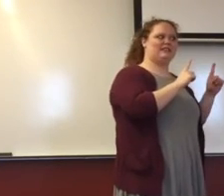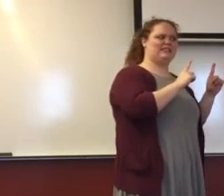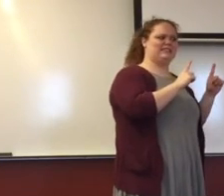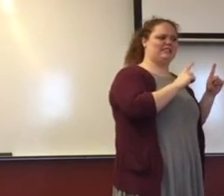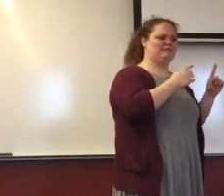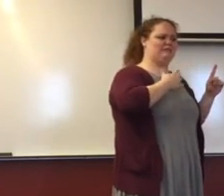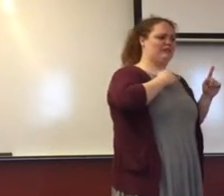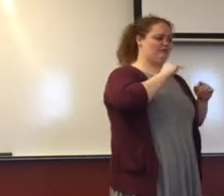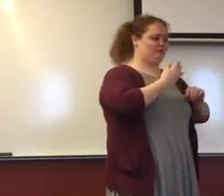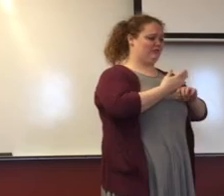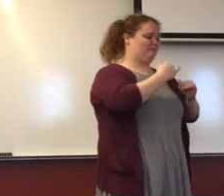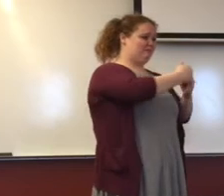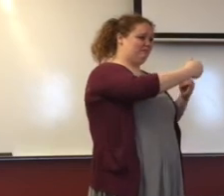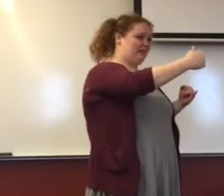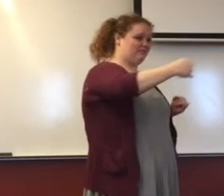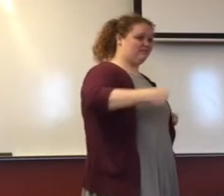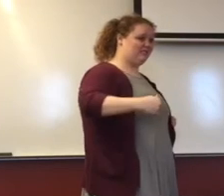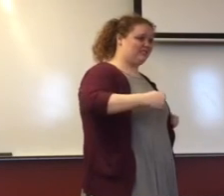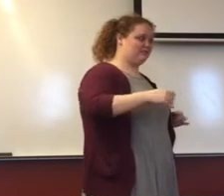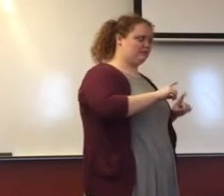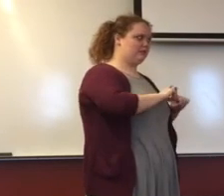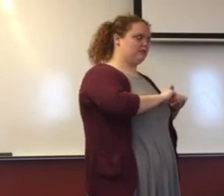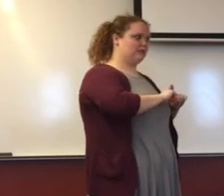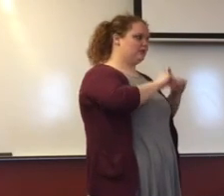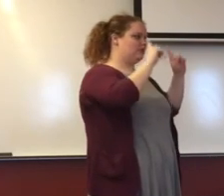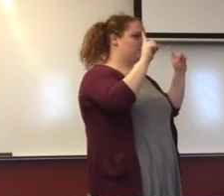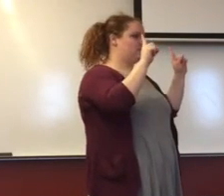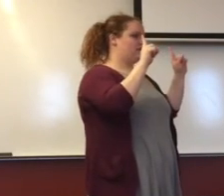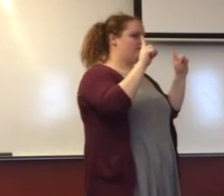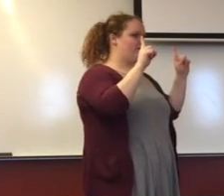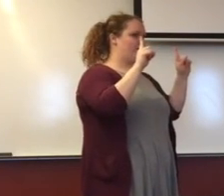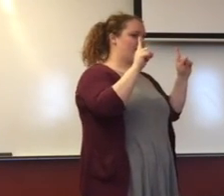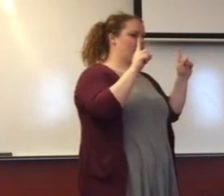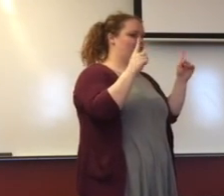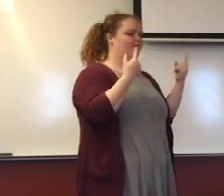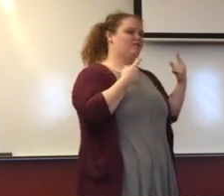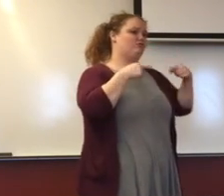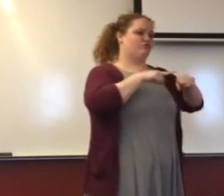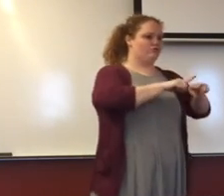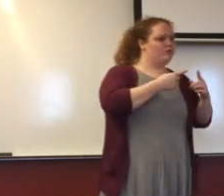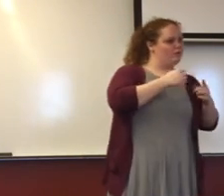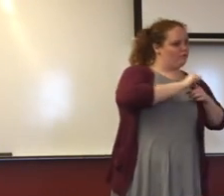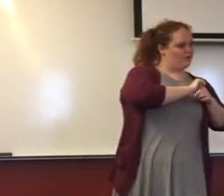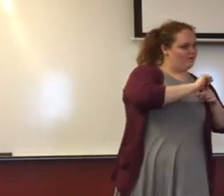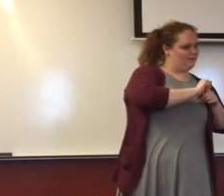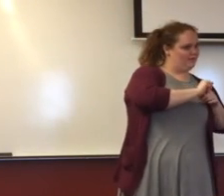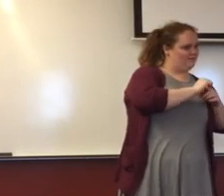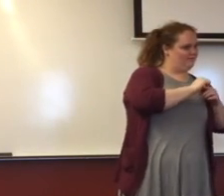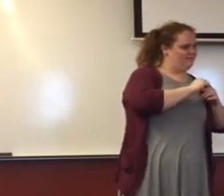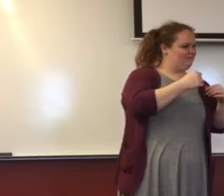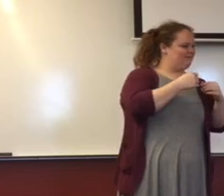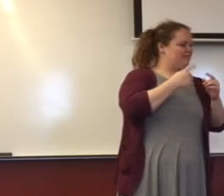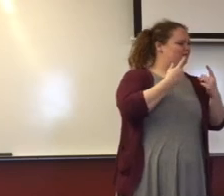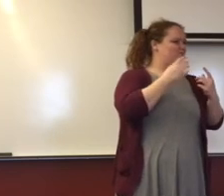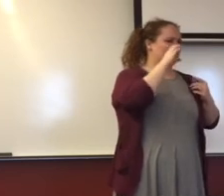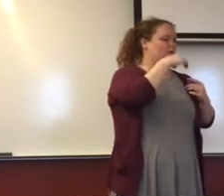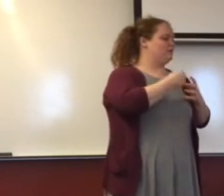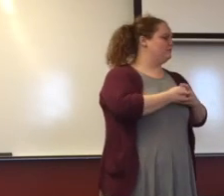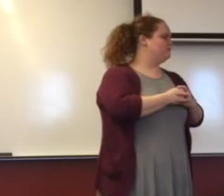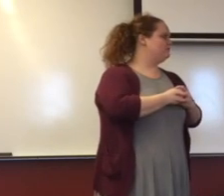they're, like, as an interpreter, there's, you know, the role of the interpreter, but at my job, I am also the receptionist,